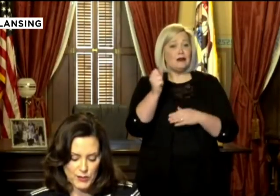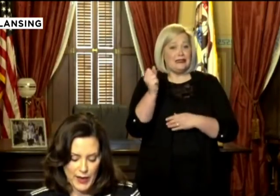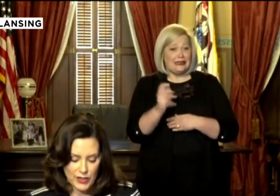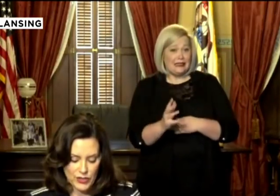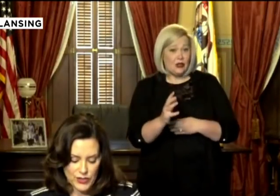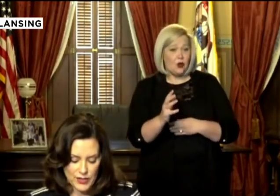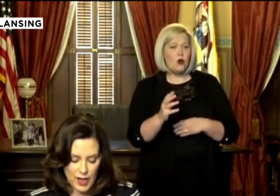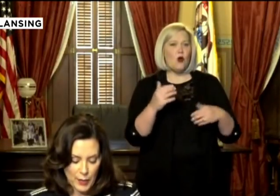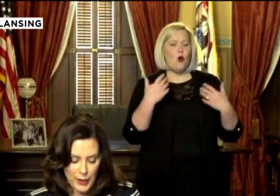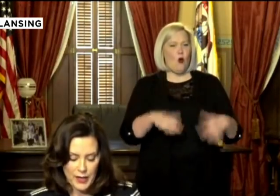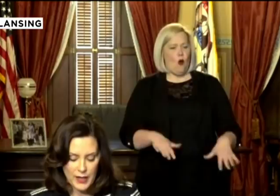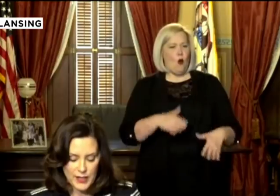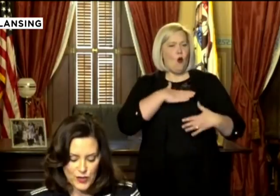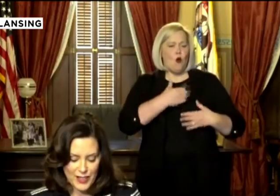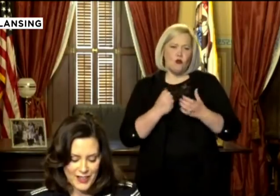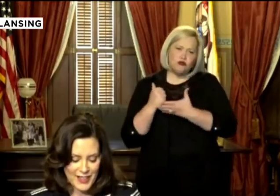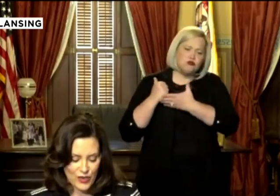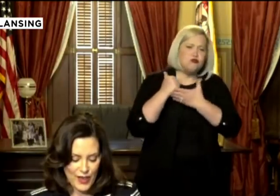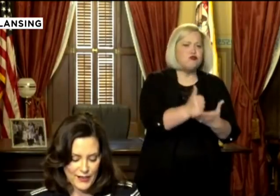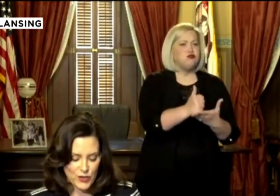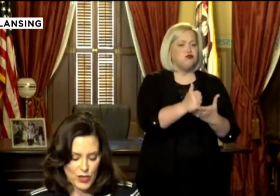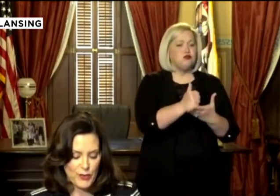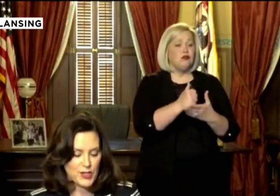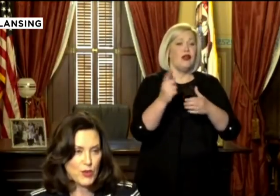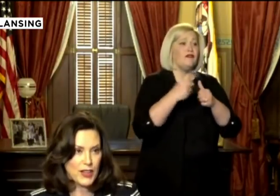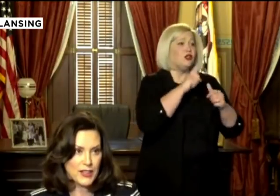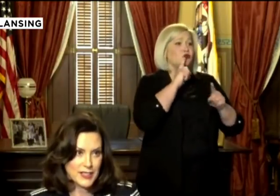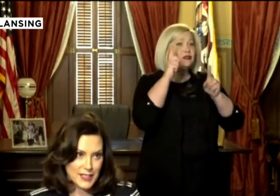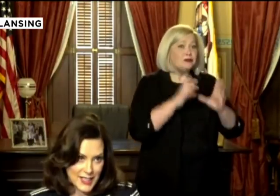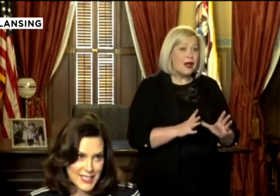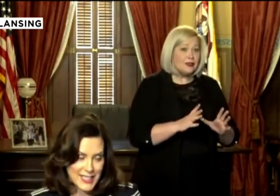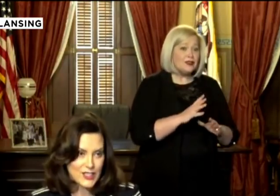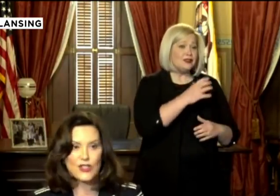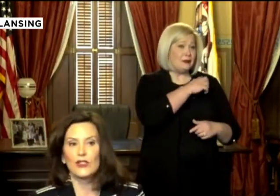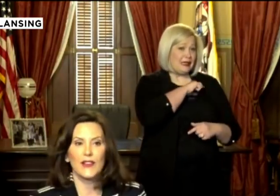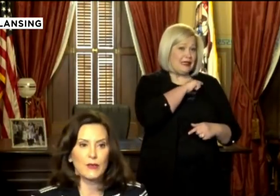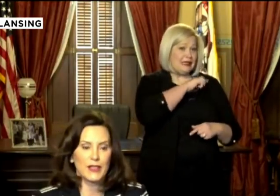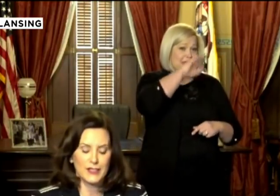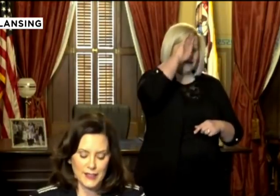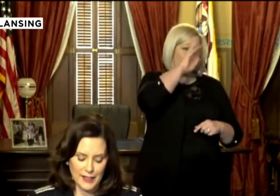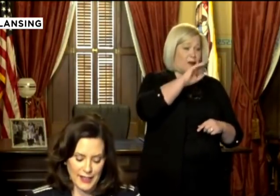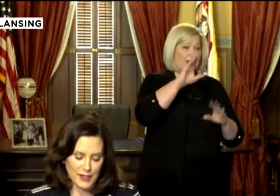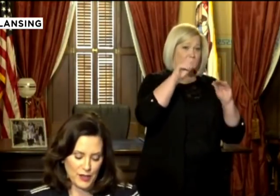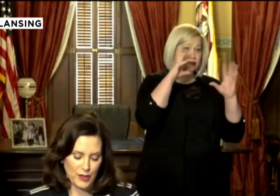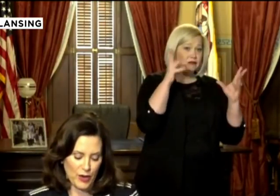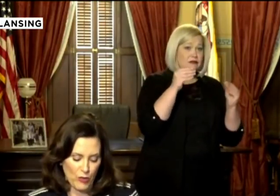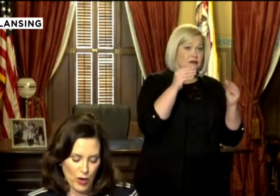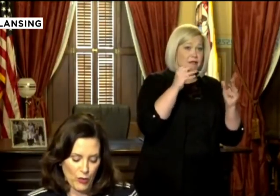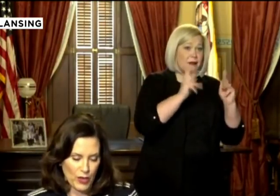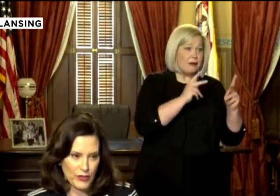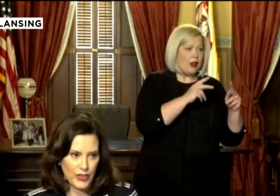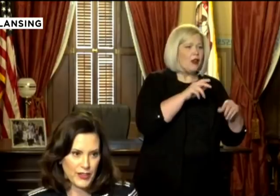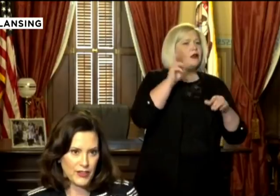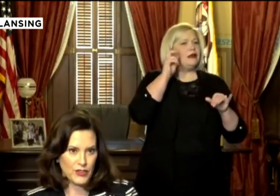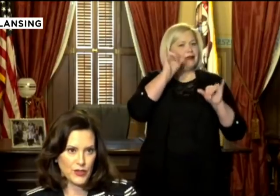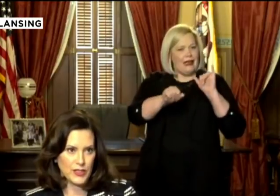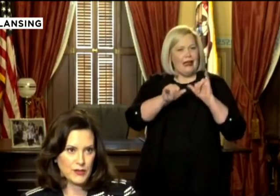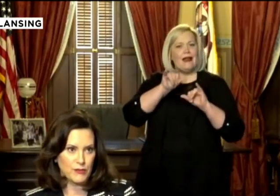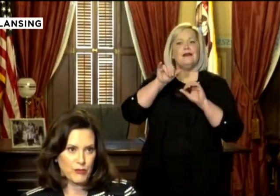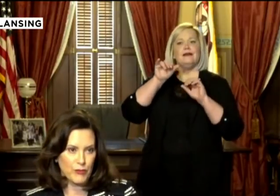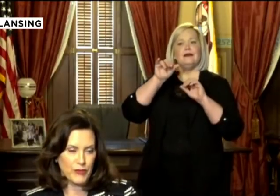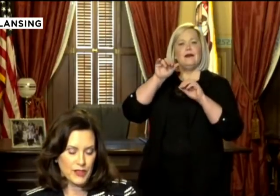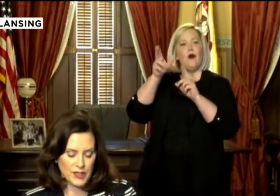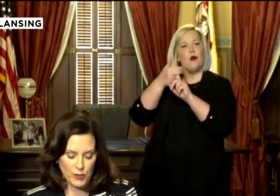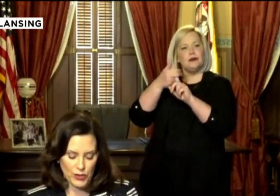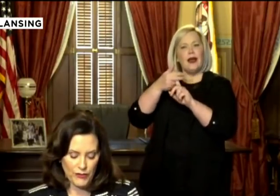putting first responders up so that they don't have to worry about spreading the disease to their families. And that's a wonderful thing that they're